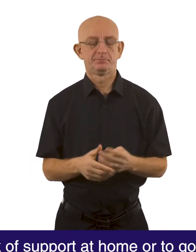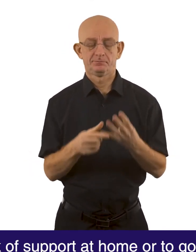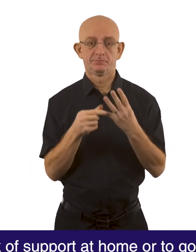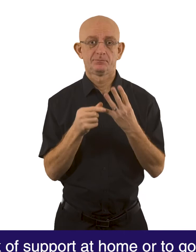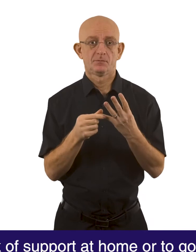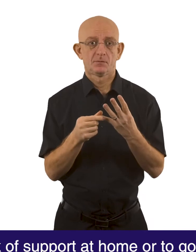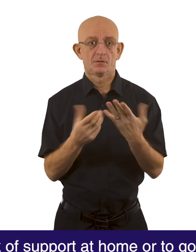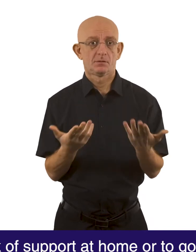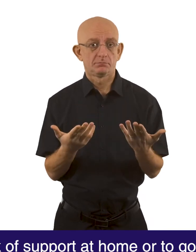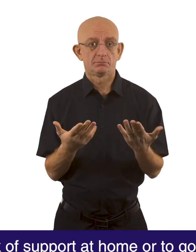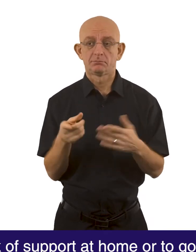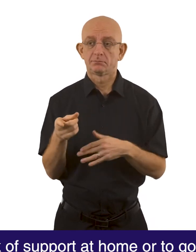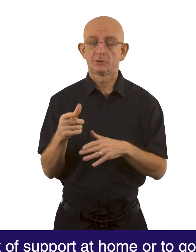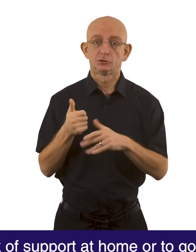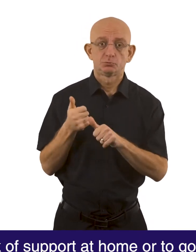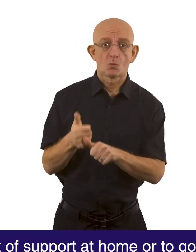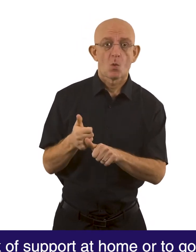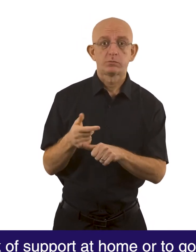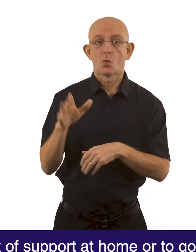Lack of support at home or to go out.